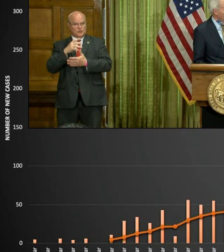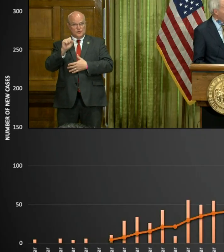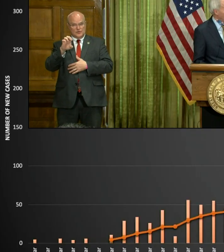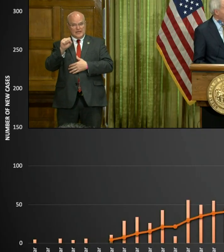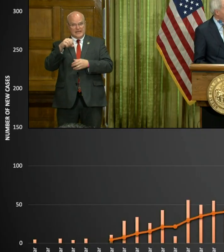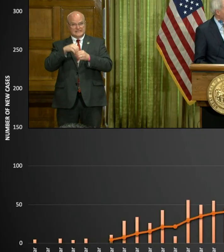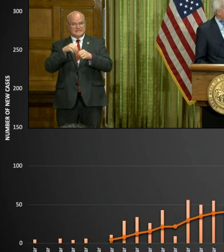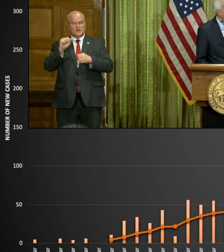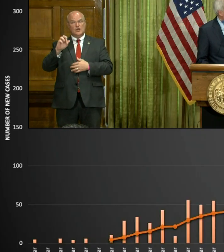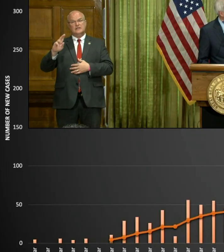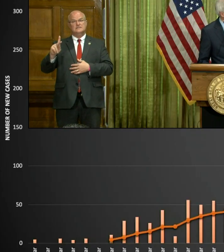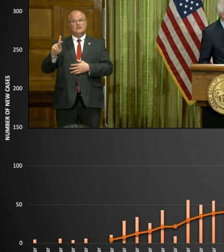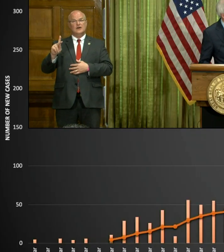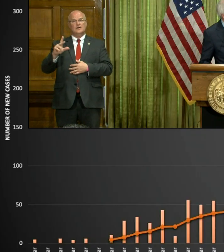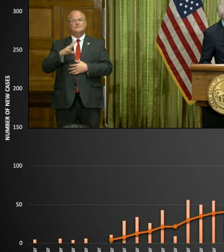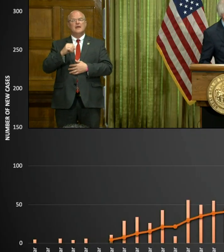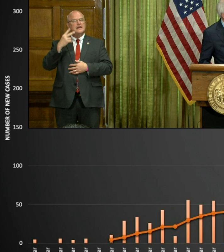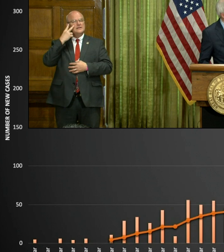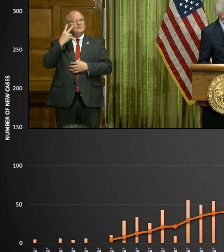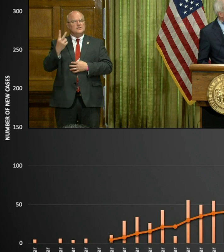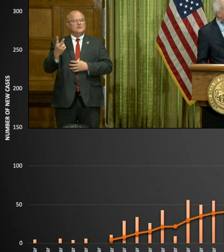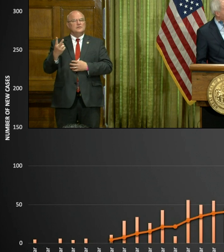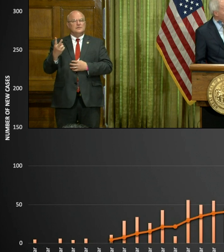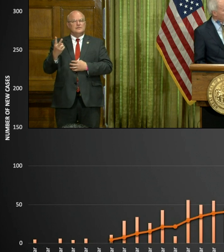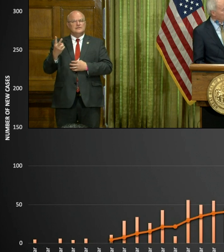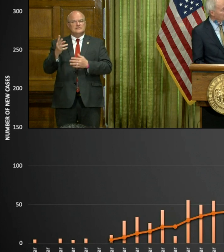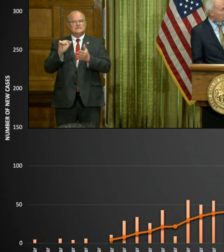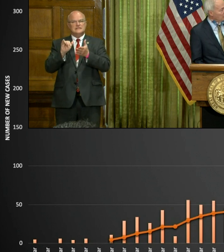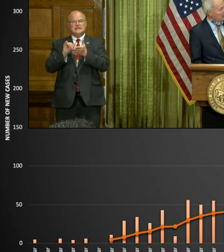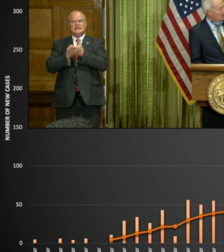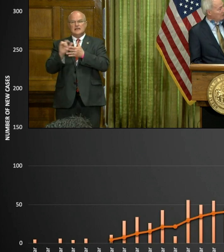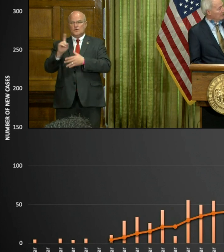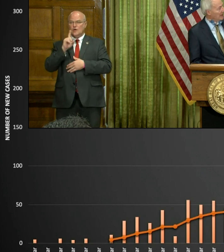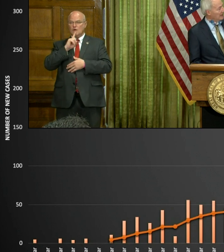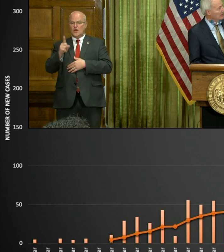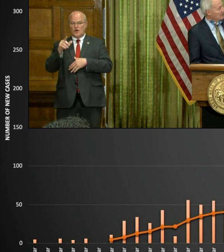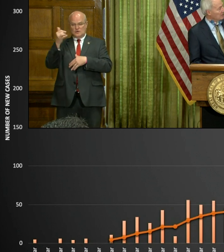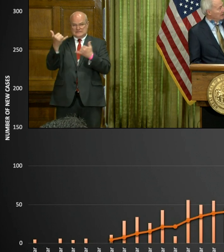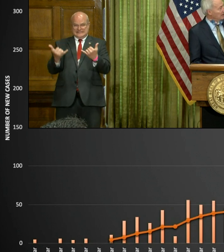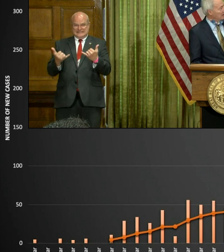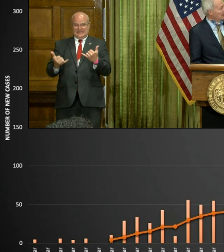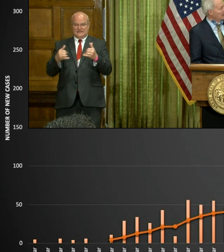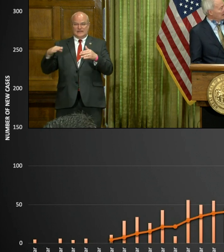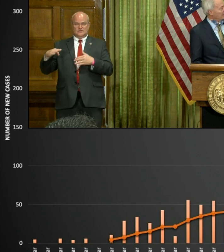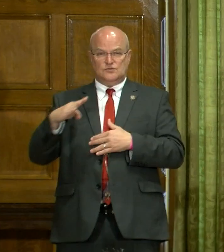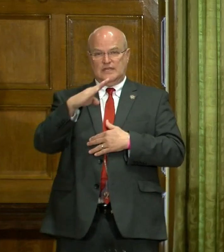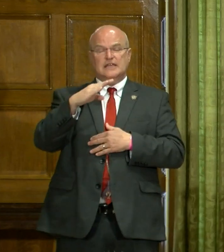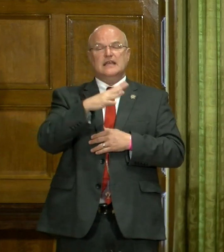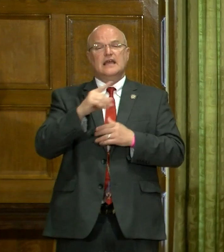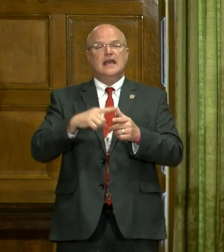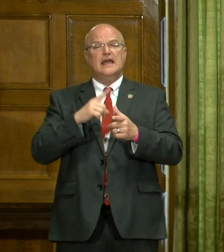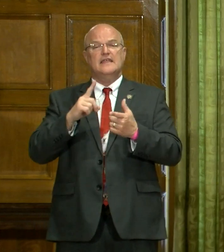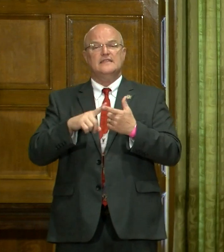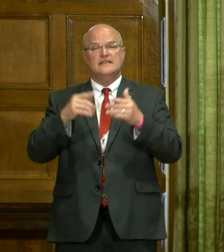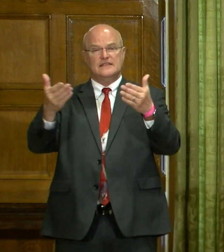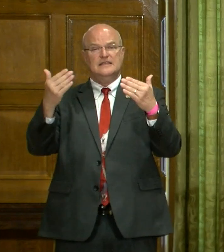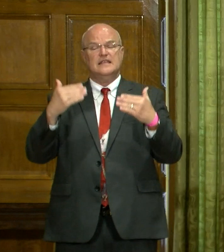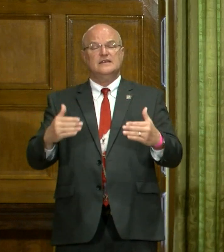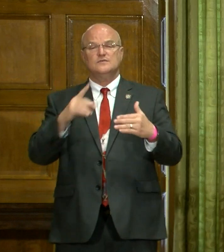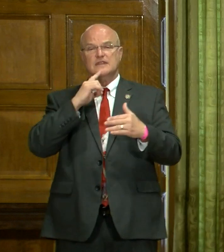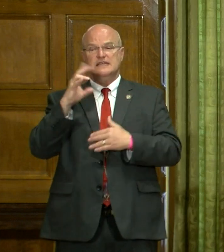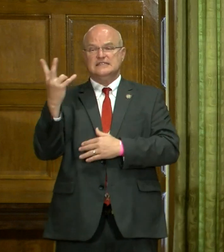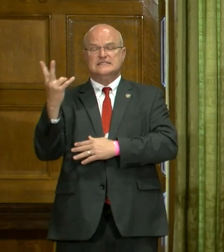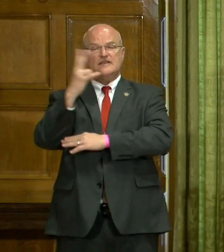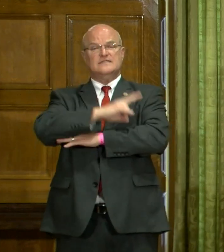in Arkansas, and you can see where we are on that trend. And then the next one is